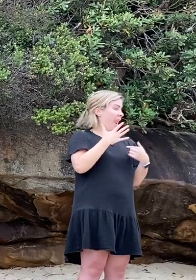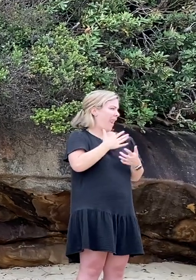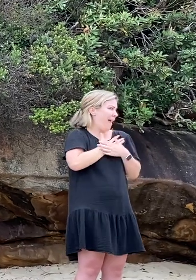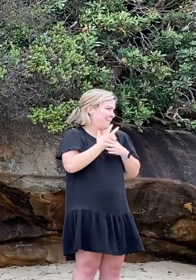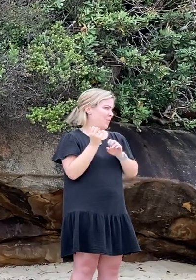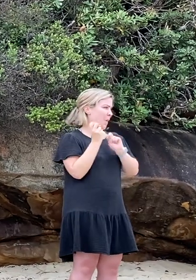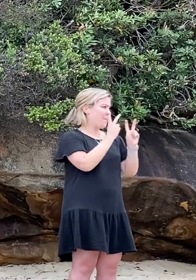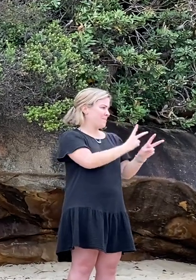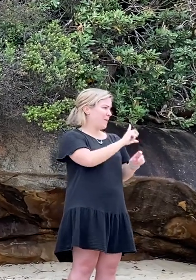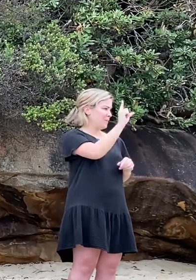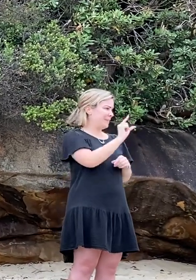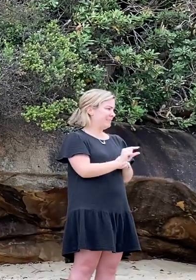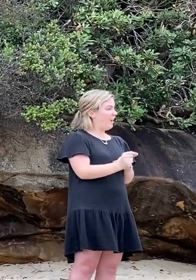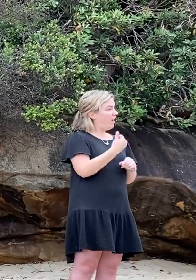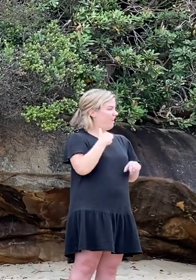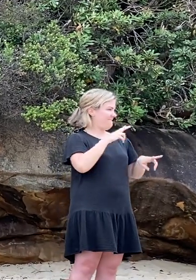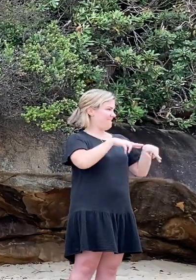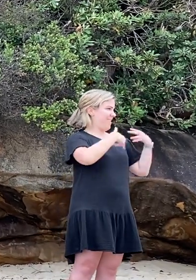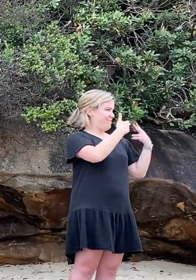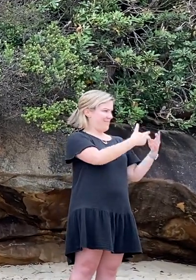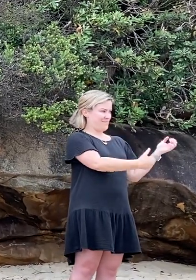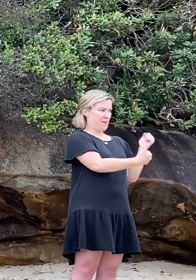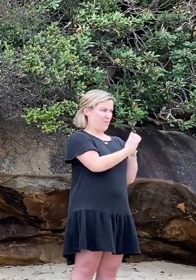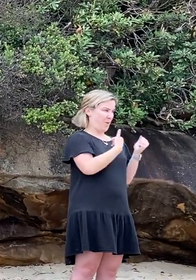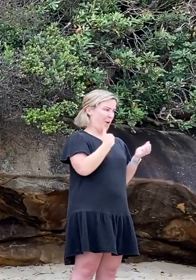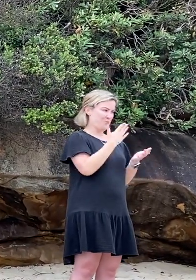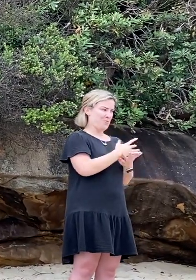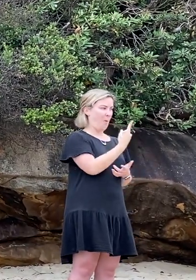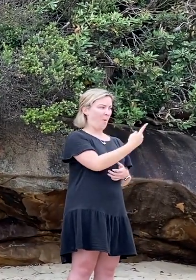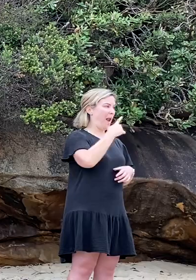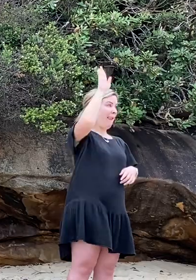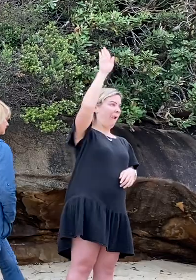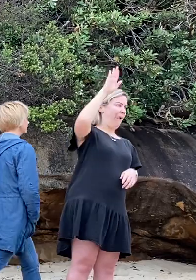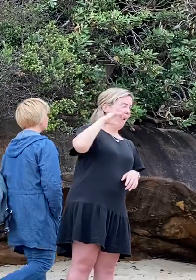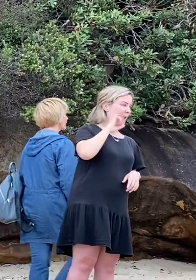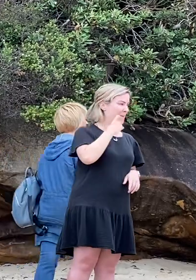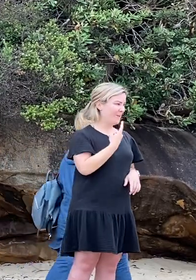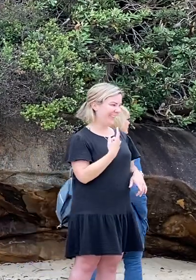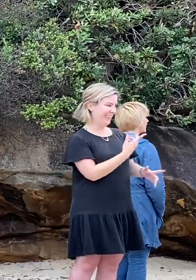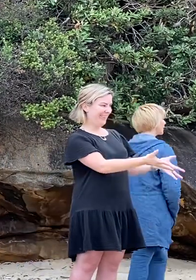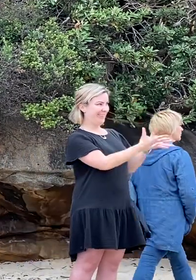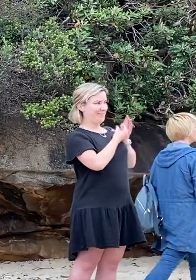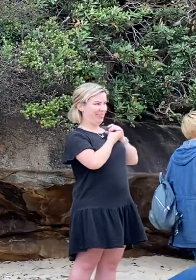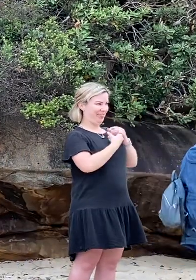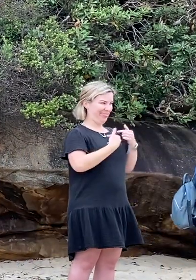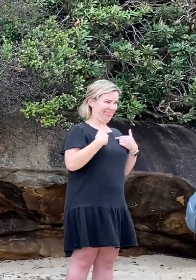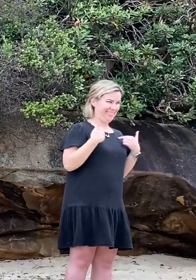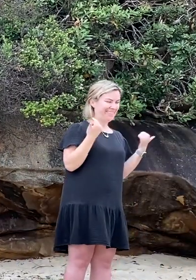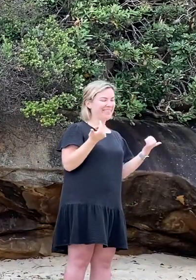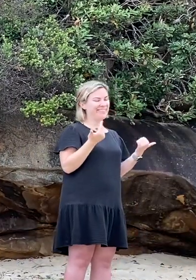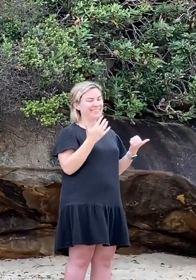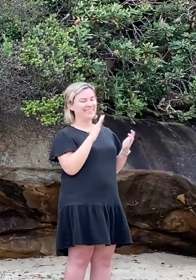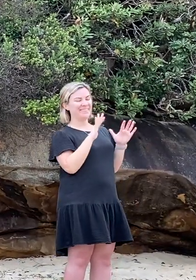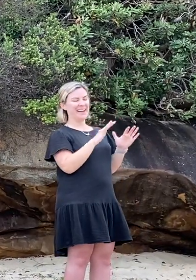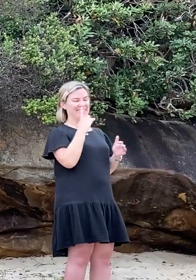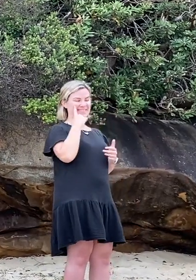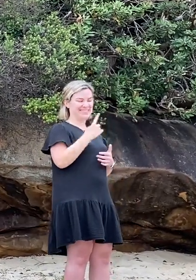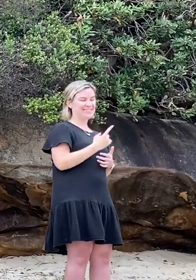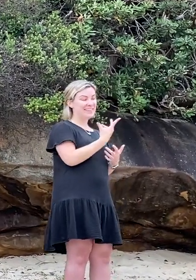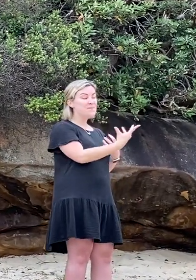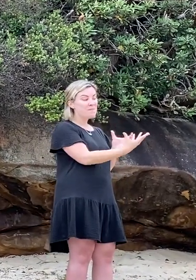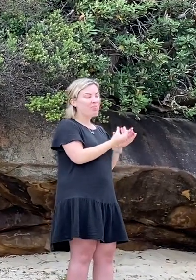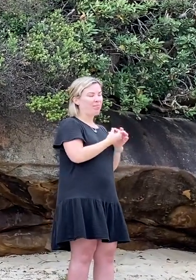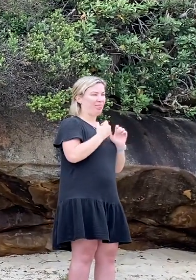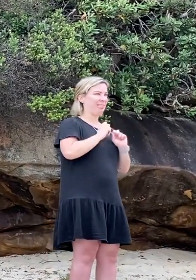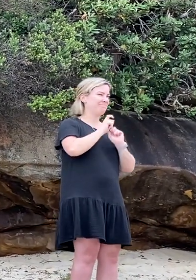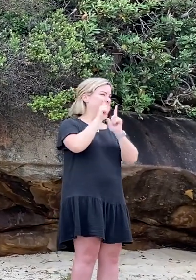got a big family who will support me. I'm sure they'd all love to come to Italy if I take them. Yeah, absolutely.